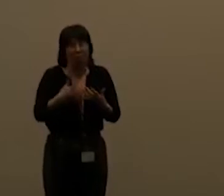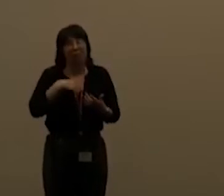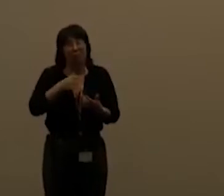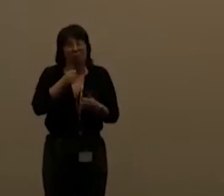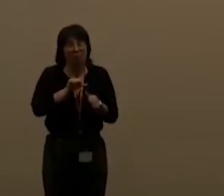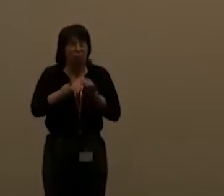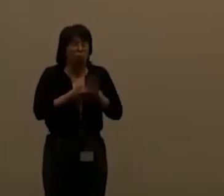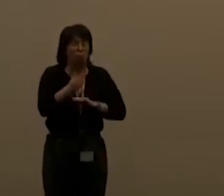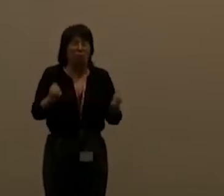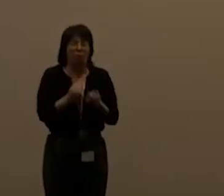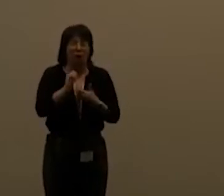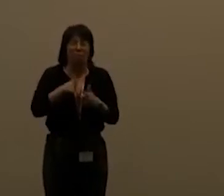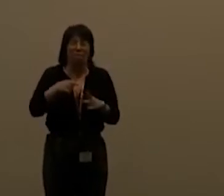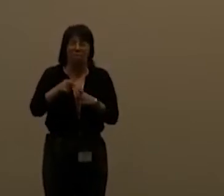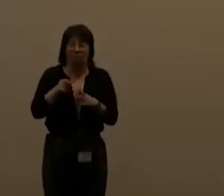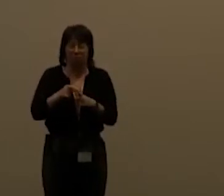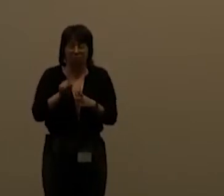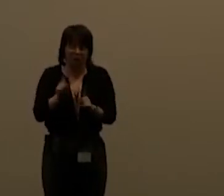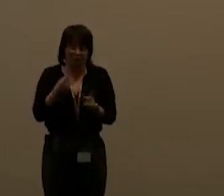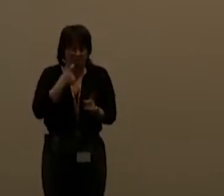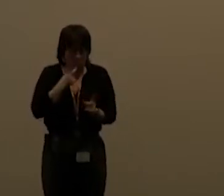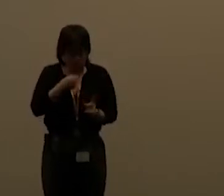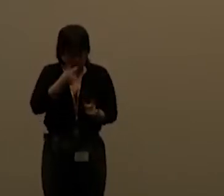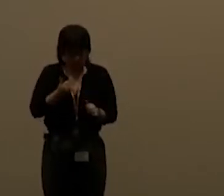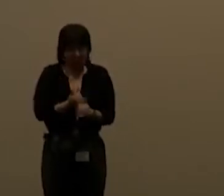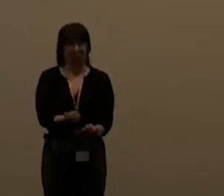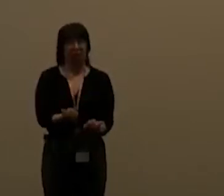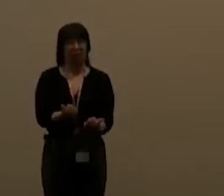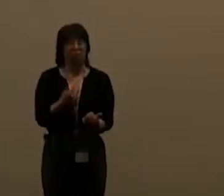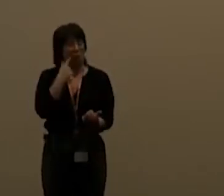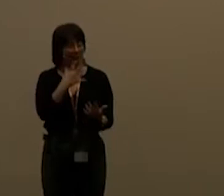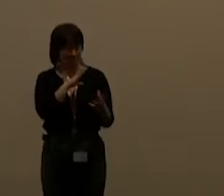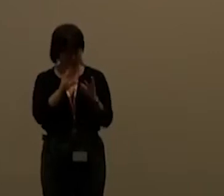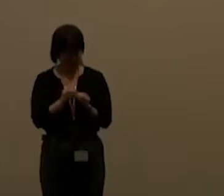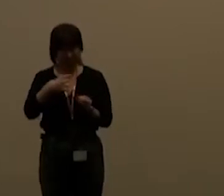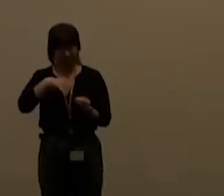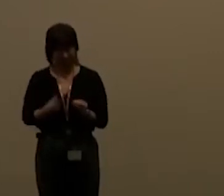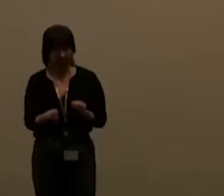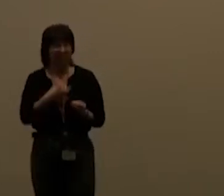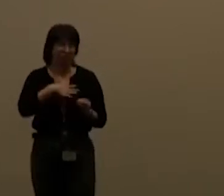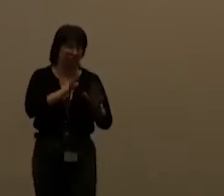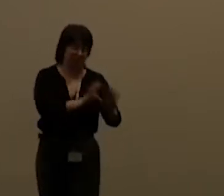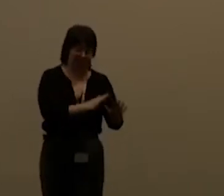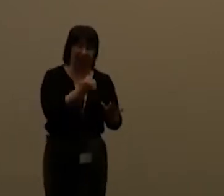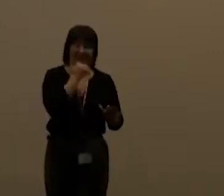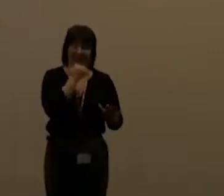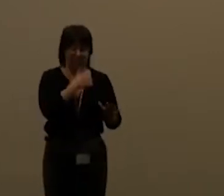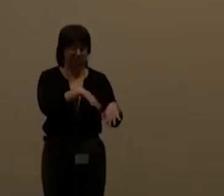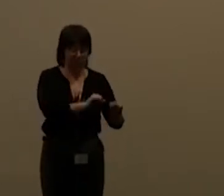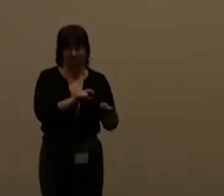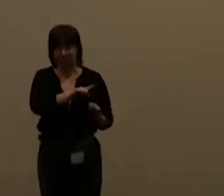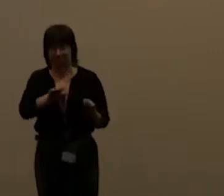Power Apps. But if it's a simple case, then this could work. So it looks like I have everything I need. I just need the leave type, start and end date, and remarks. So I'm going to click